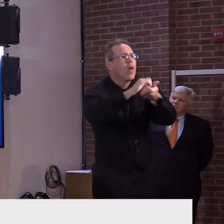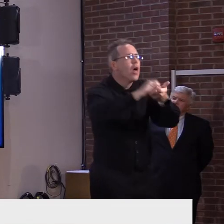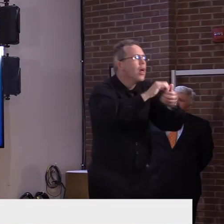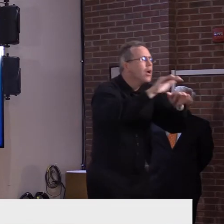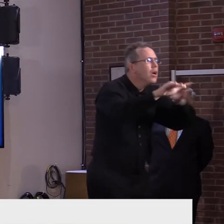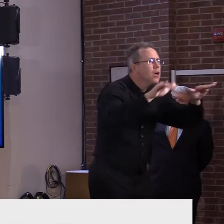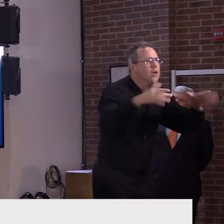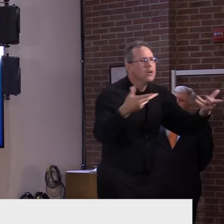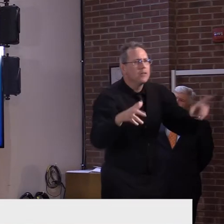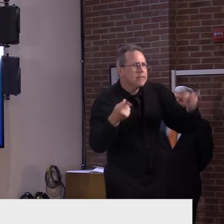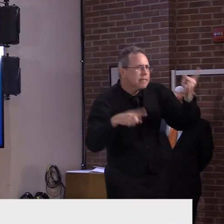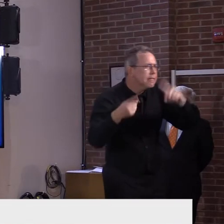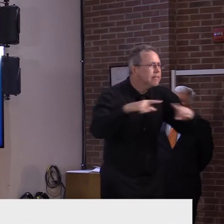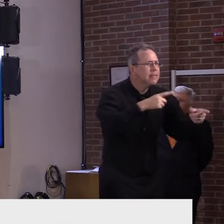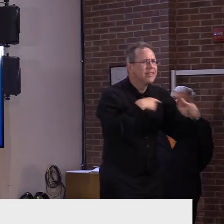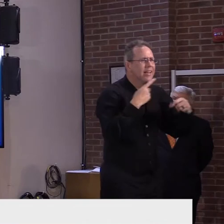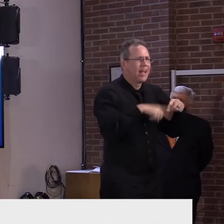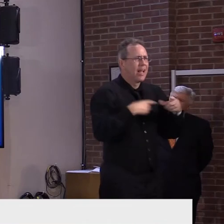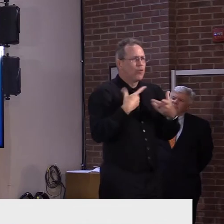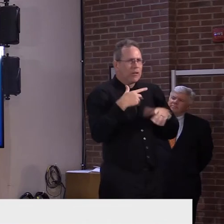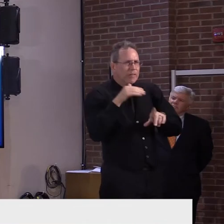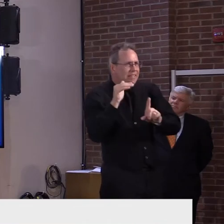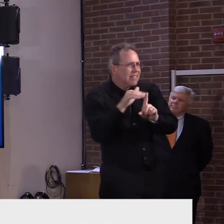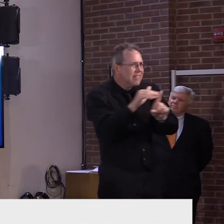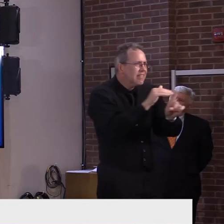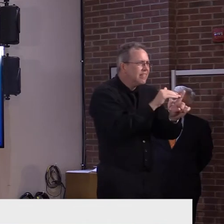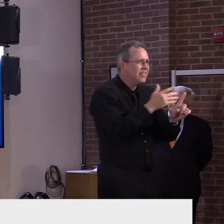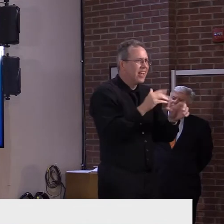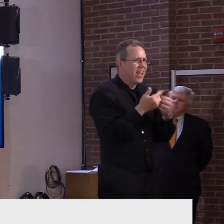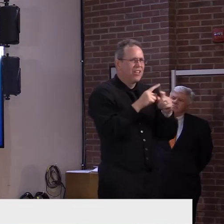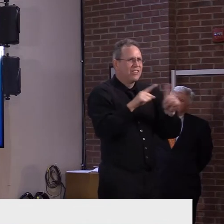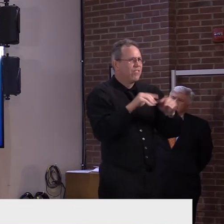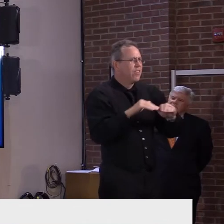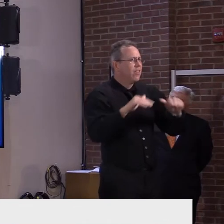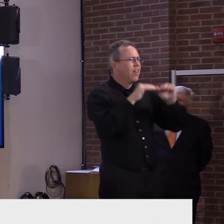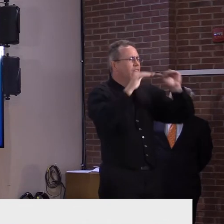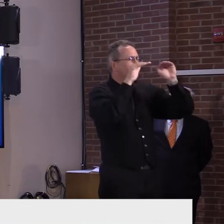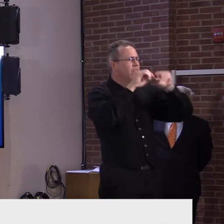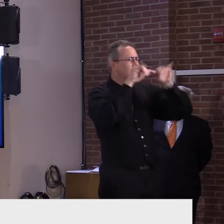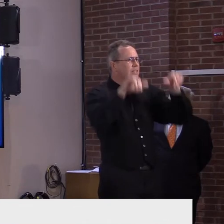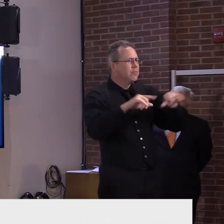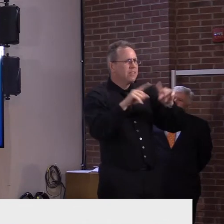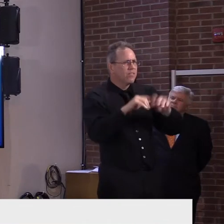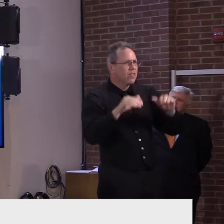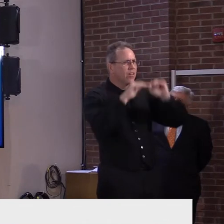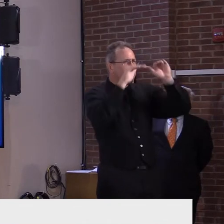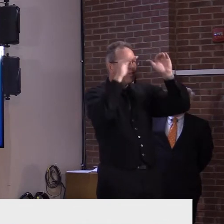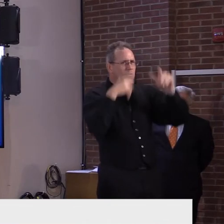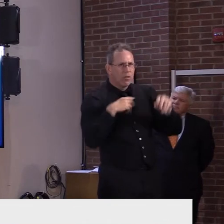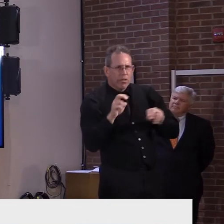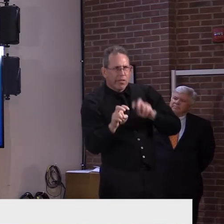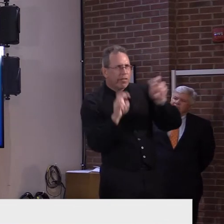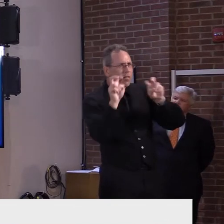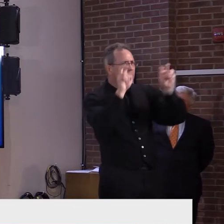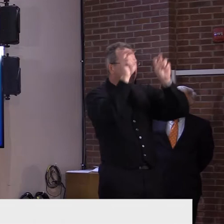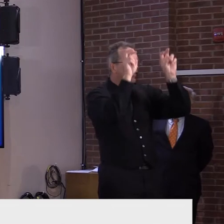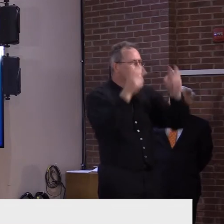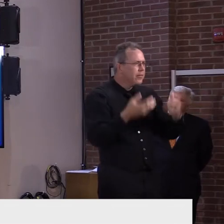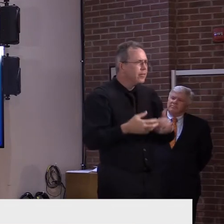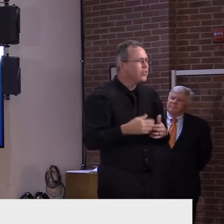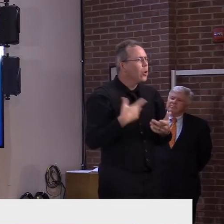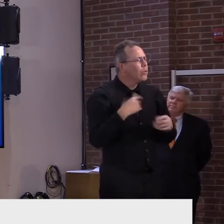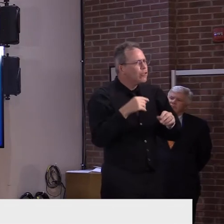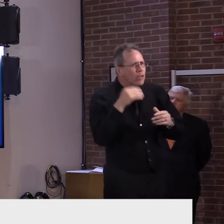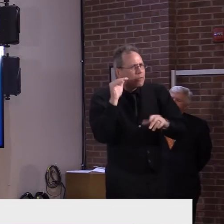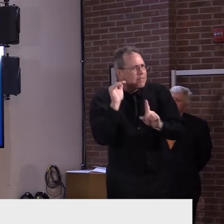involved in at all levels in state government. And the fact of the matter is, there are many issues that are not simple